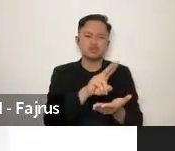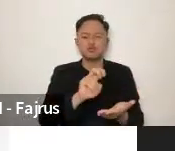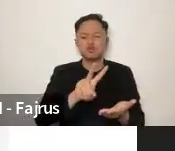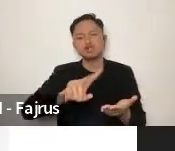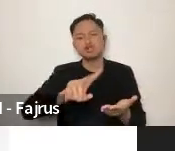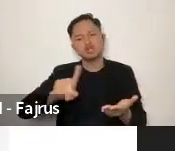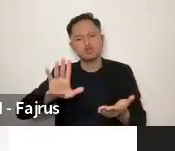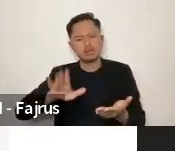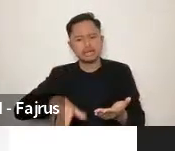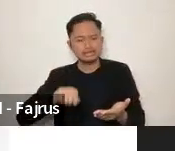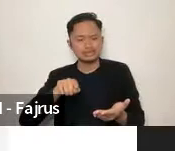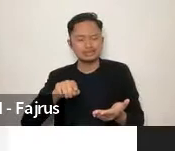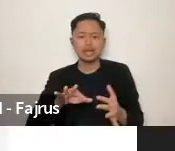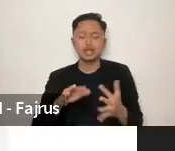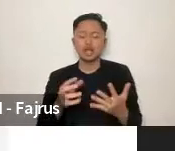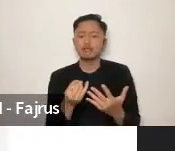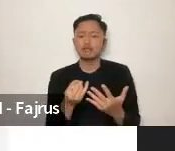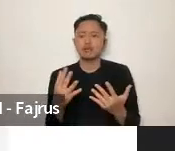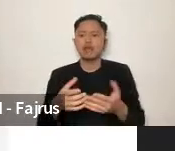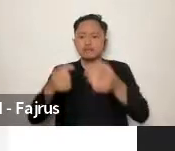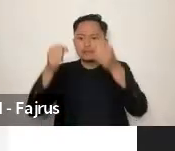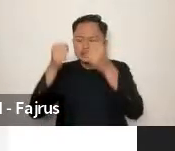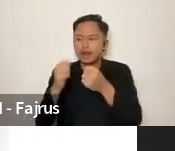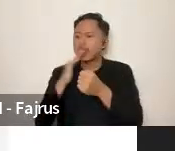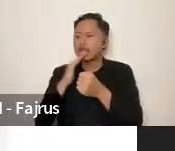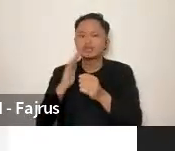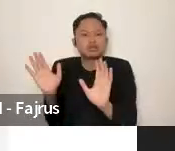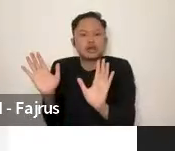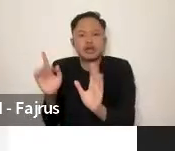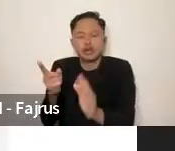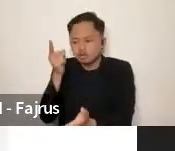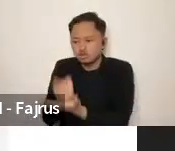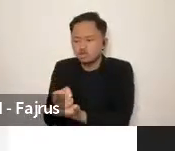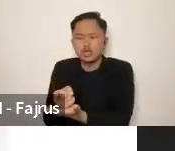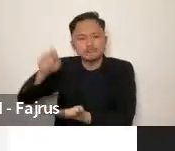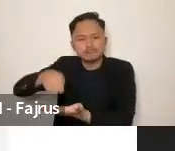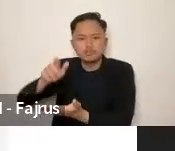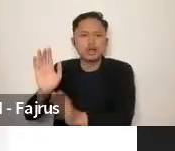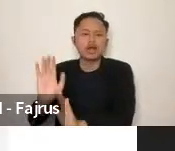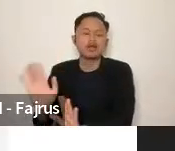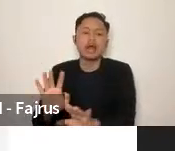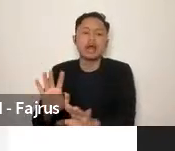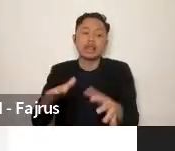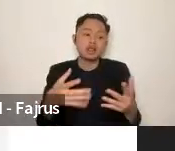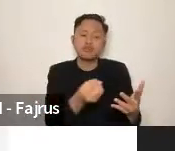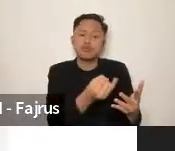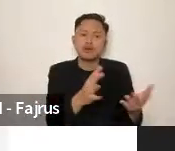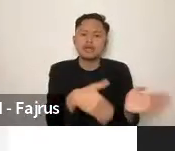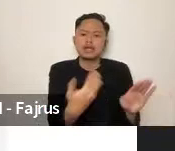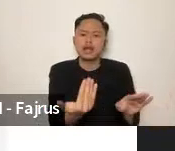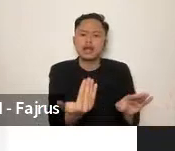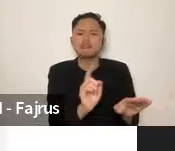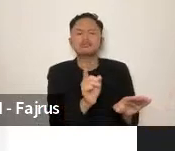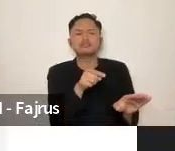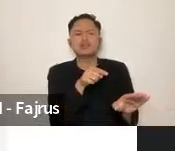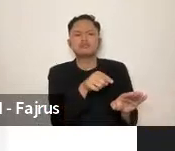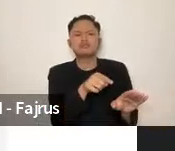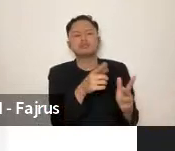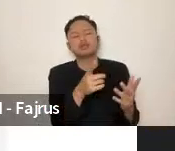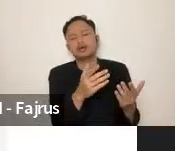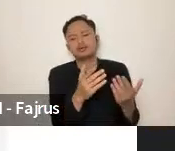them were mistreated in prison, as well as Soda Hillapop, who died from medical ill